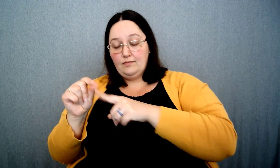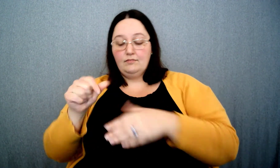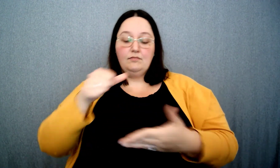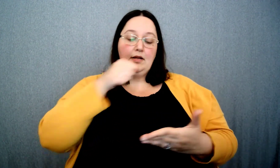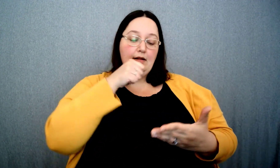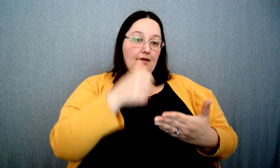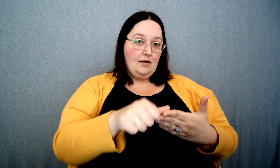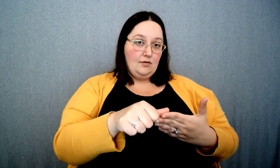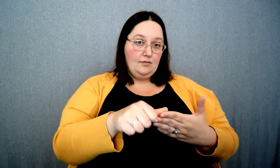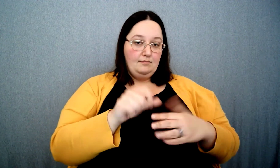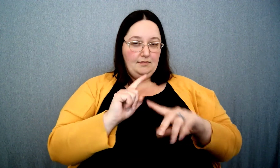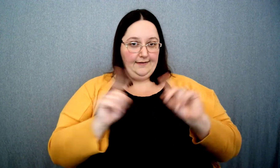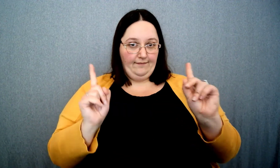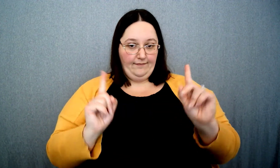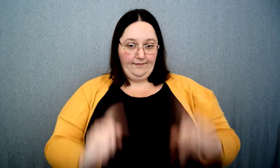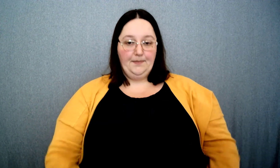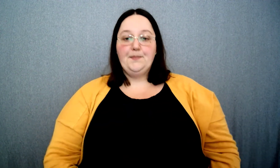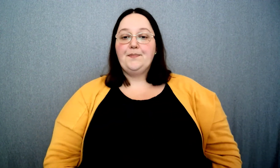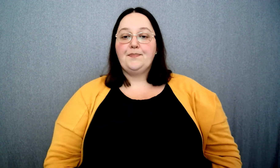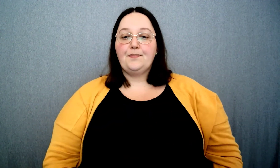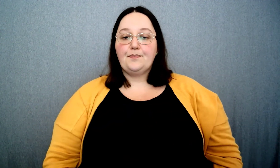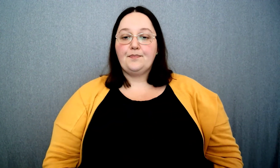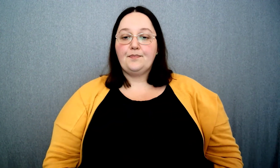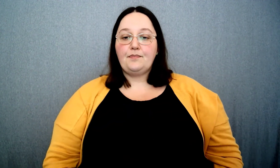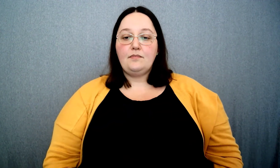Letter and letter, the alphabet versus the mail is different.